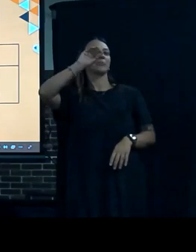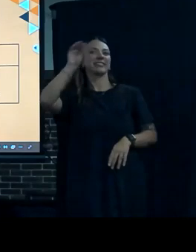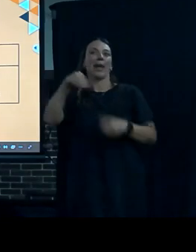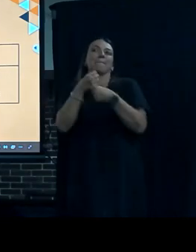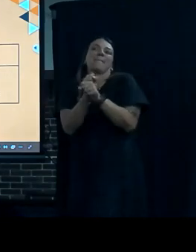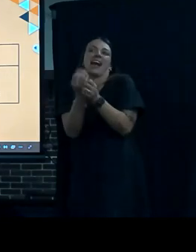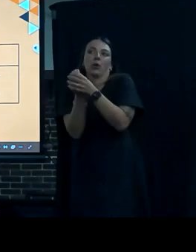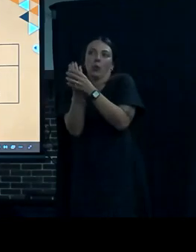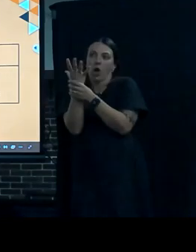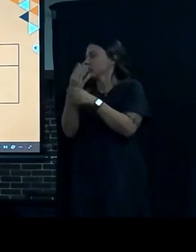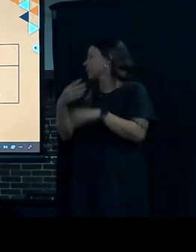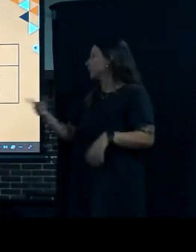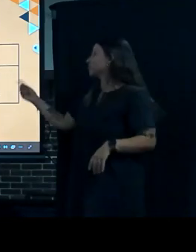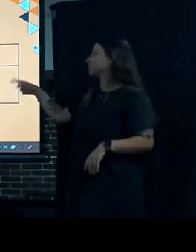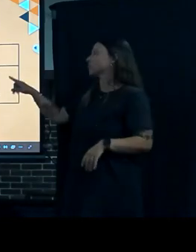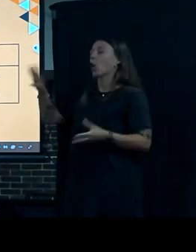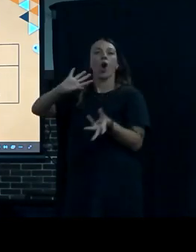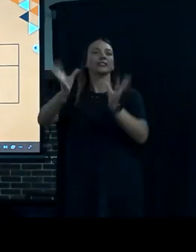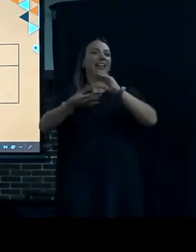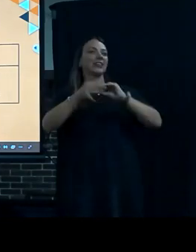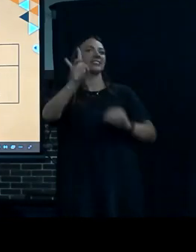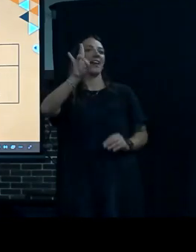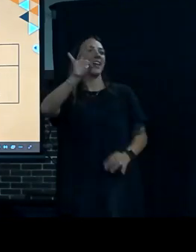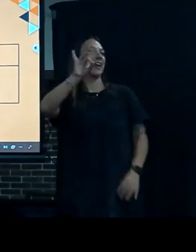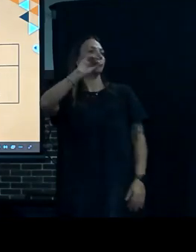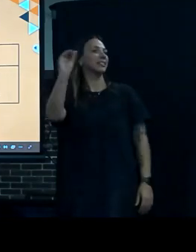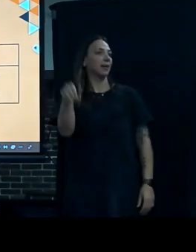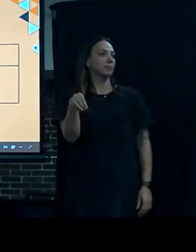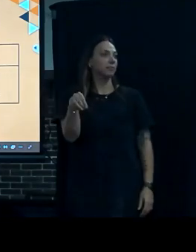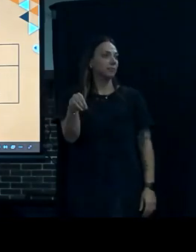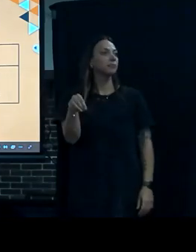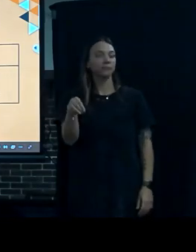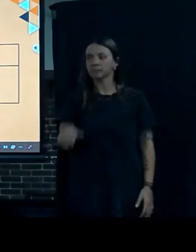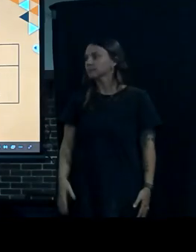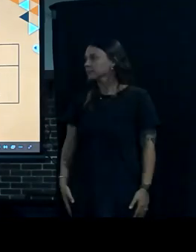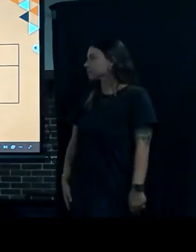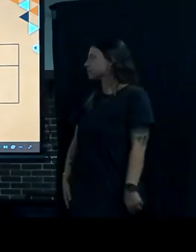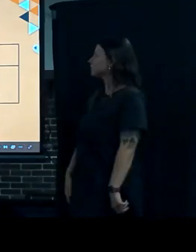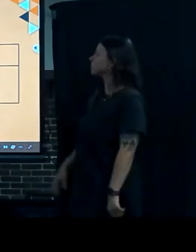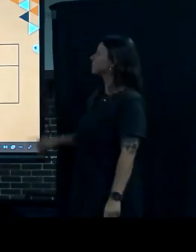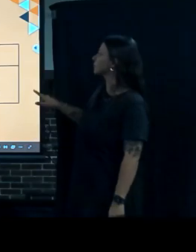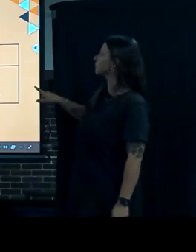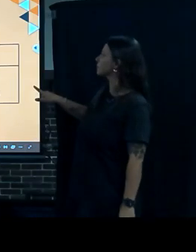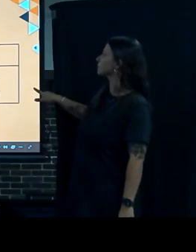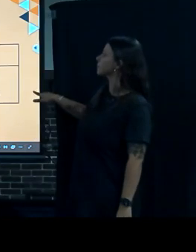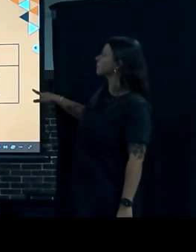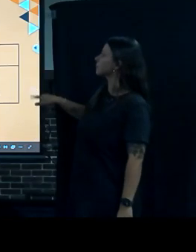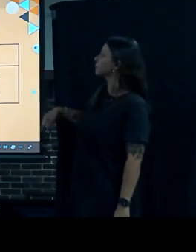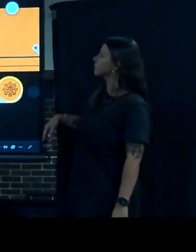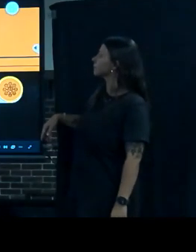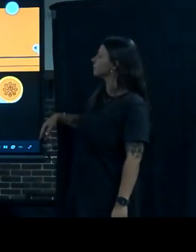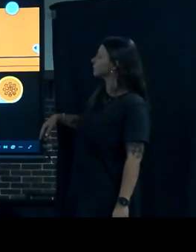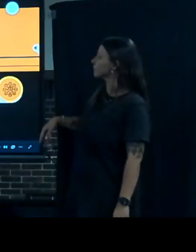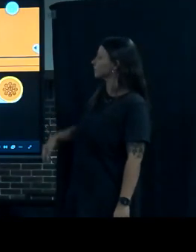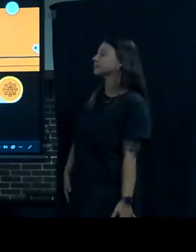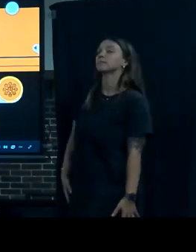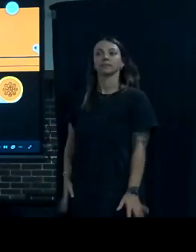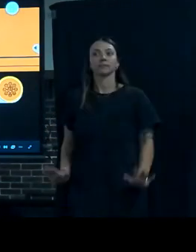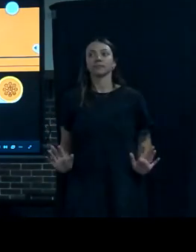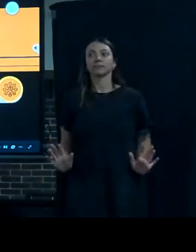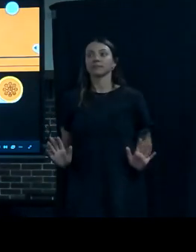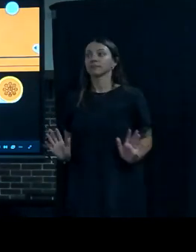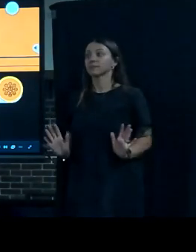58 had met their growth, 20% grew, and then we have a total growth of